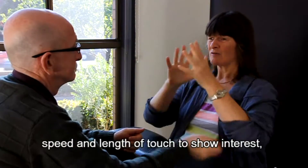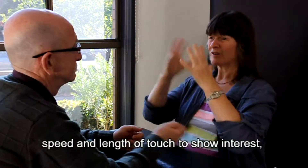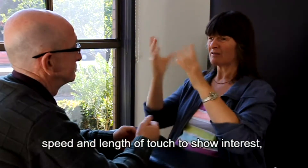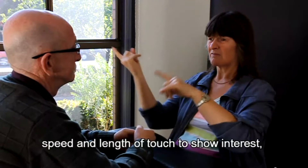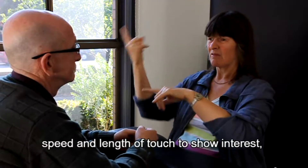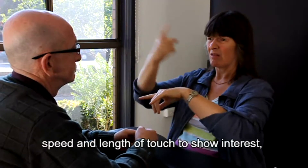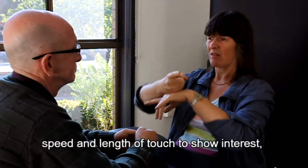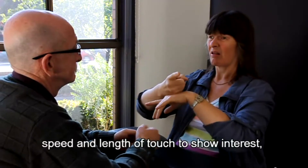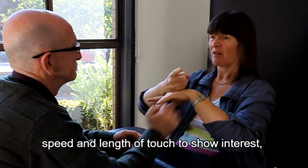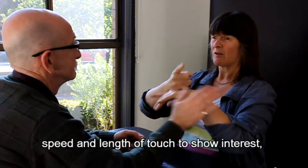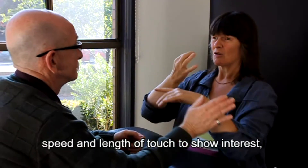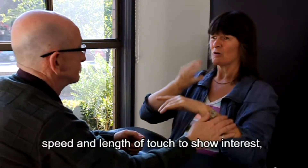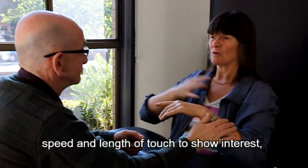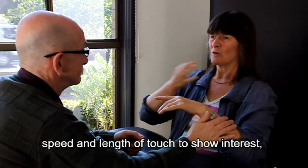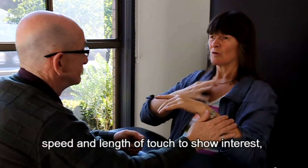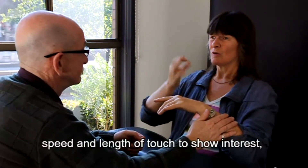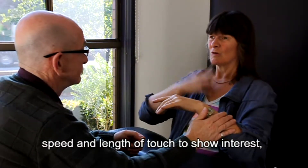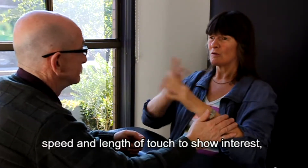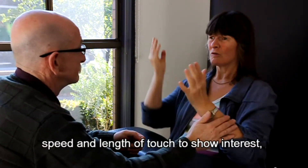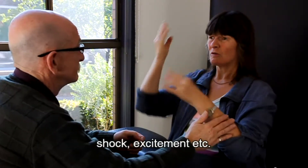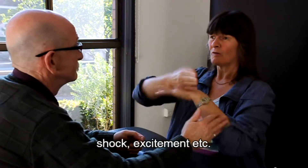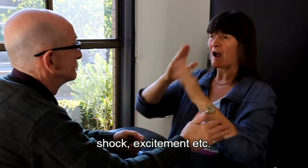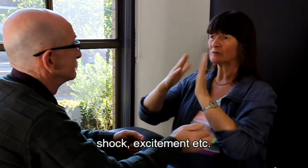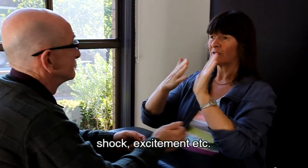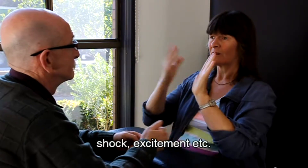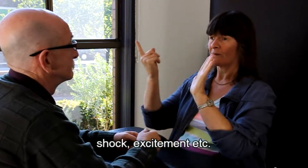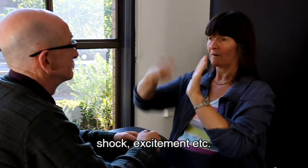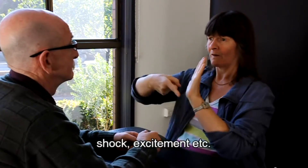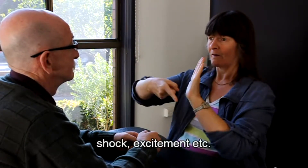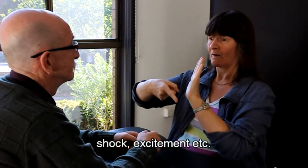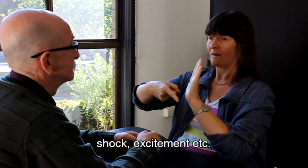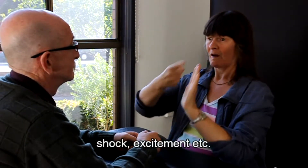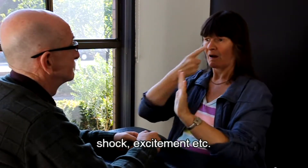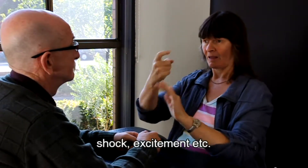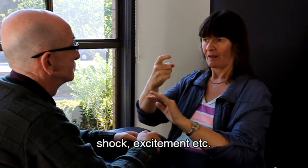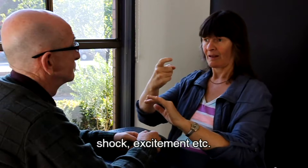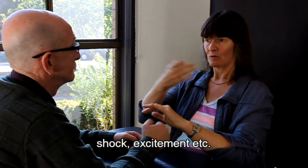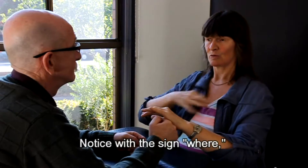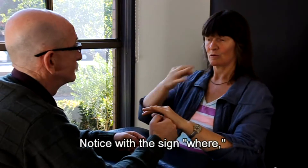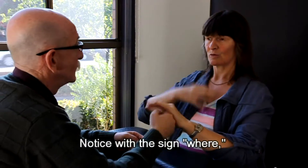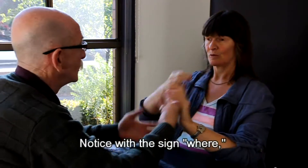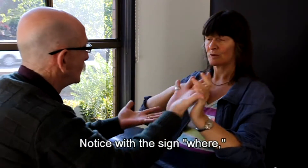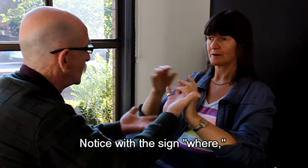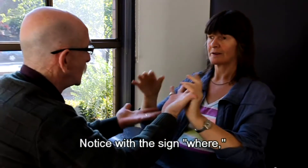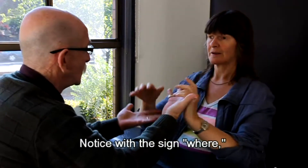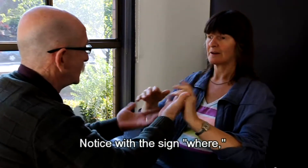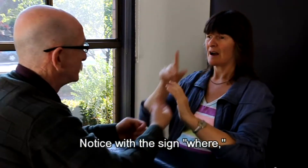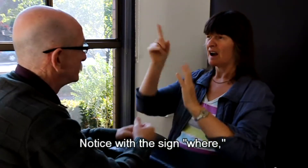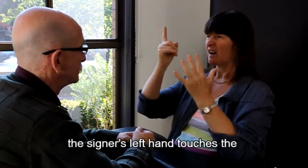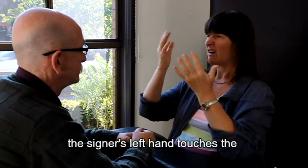and length of touch to show interest, shock, excitement, etc. Notice with the sign Where, the signer's